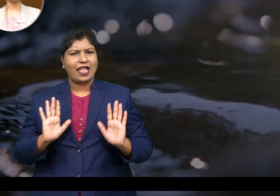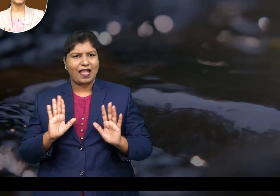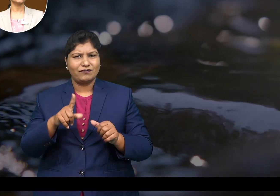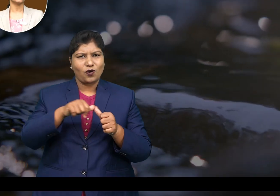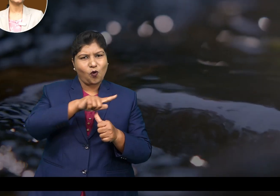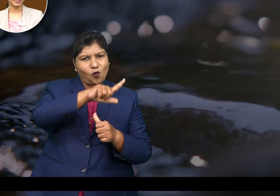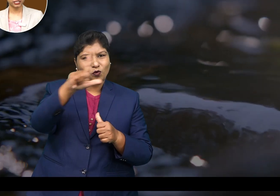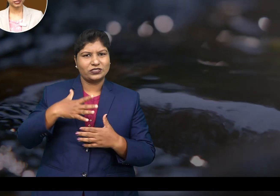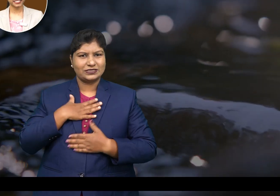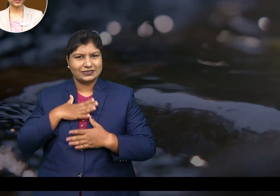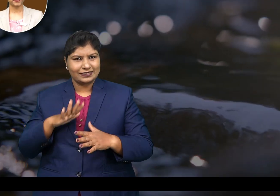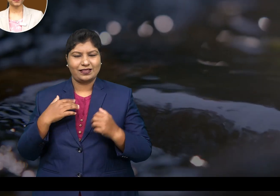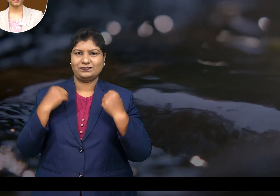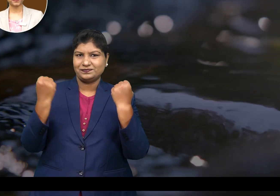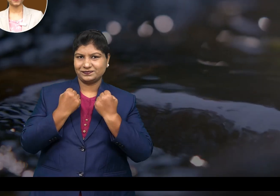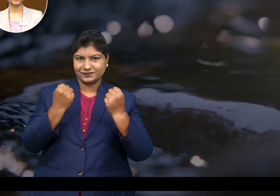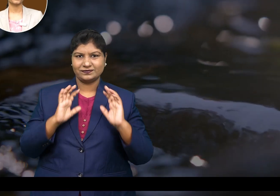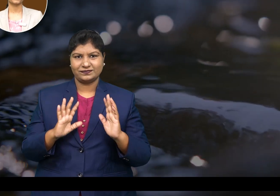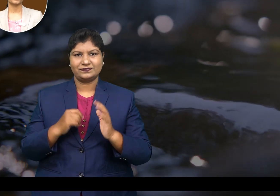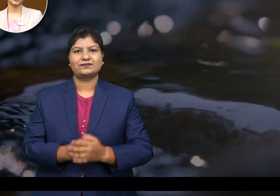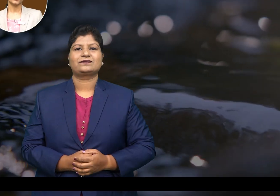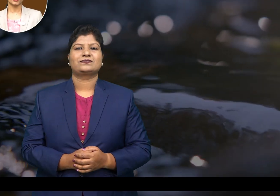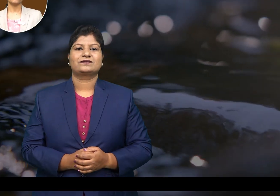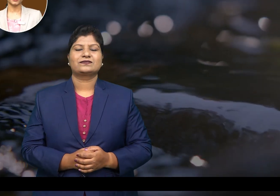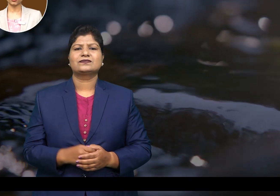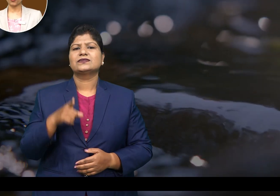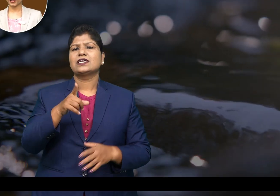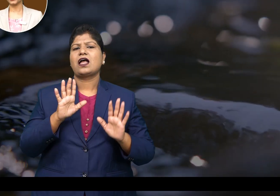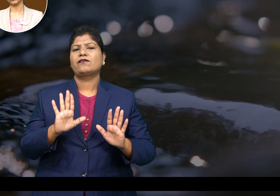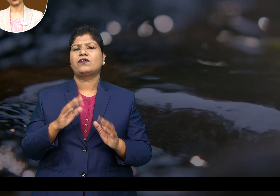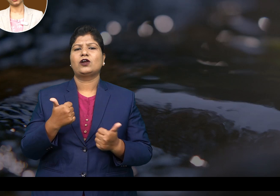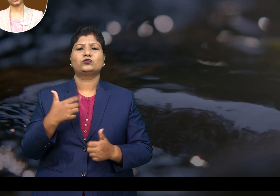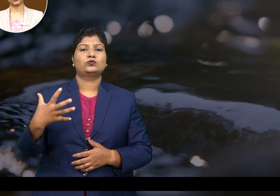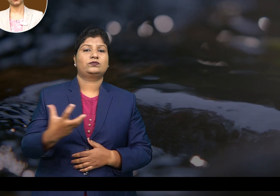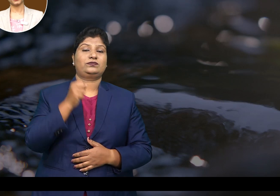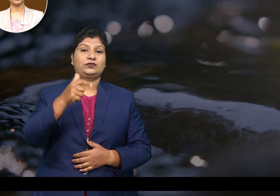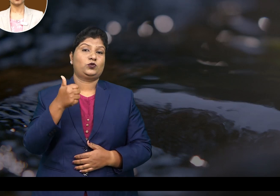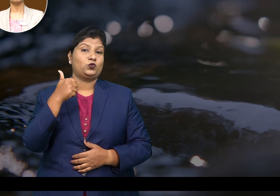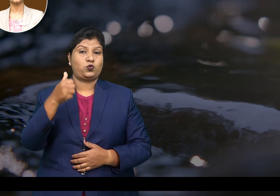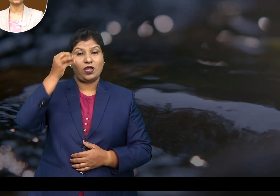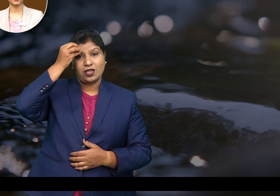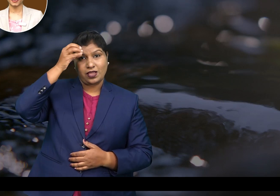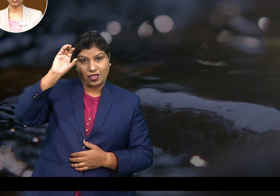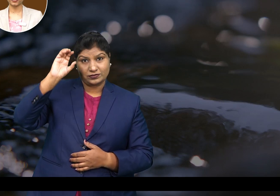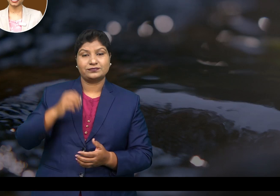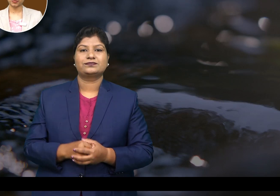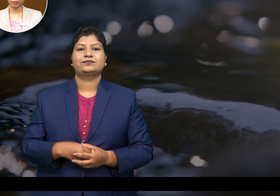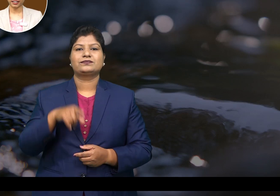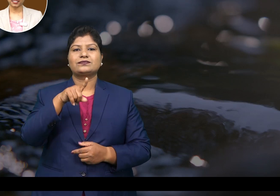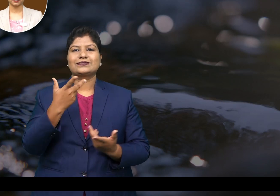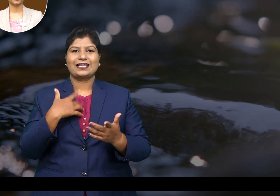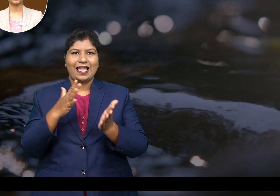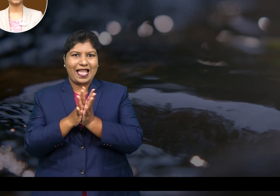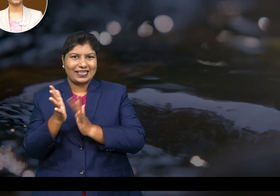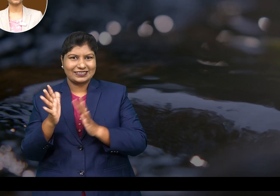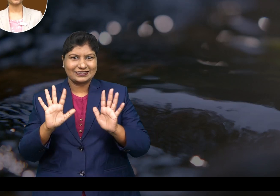Have you all enjoyed the activity? You have gained a very good knowledge with the above mentioned hands-on